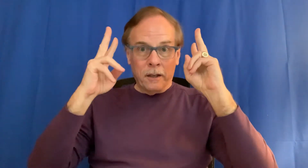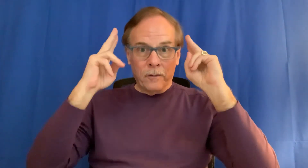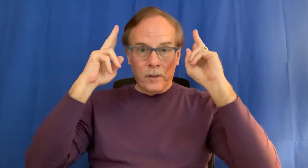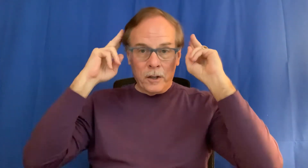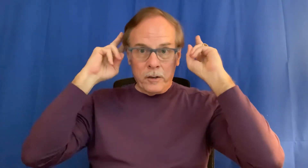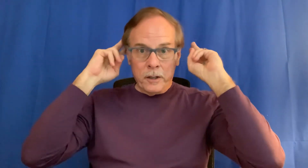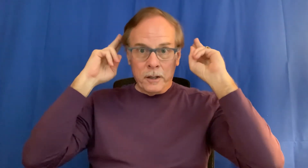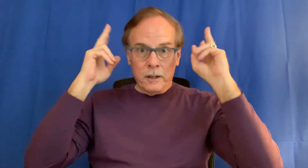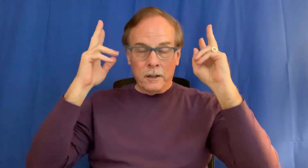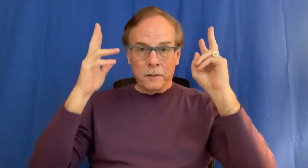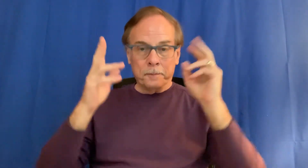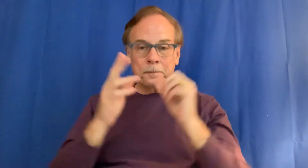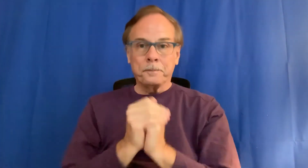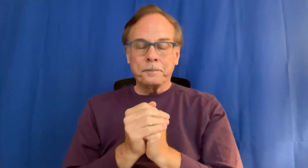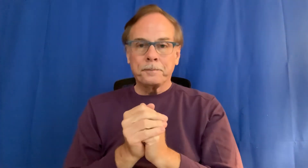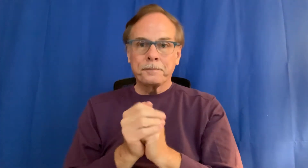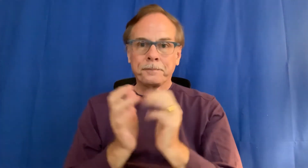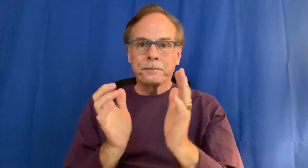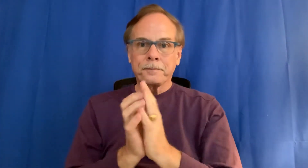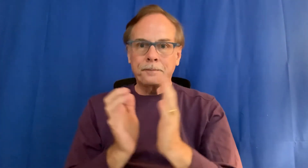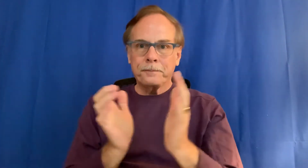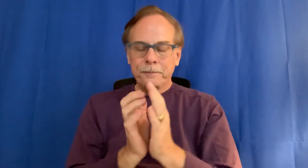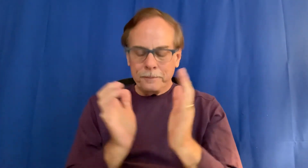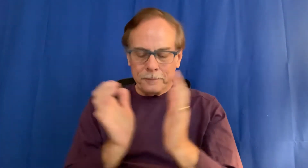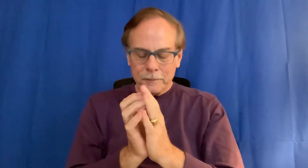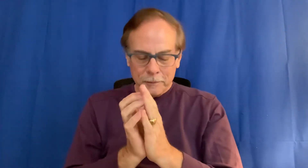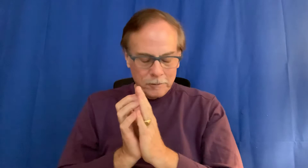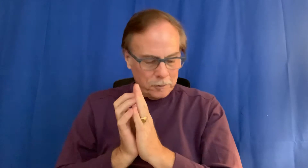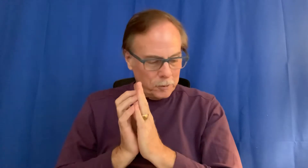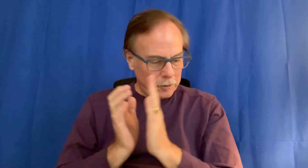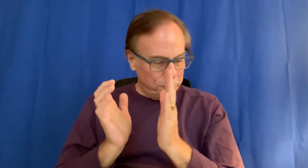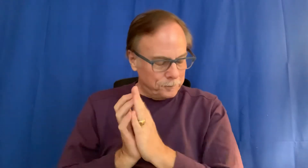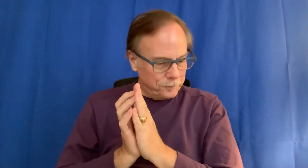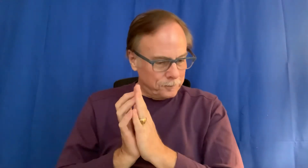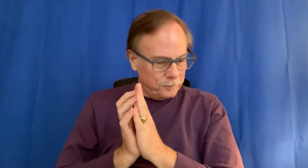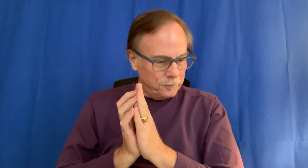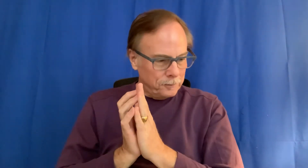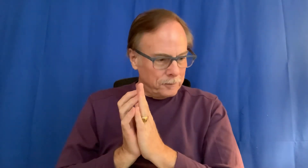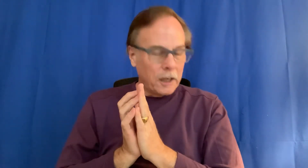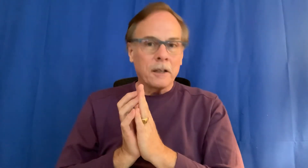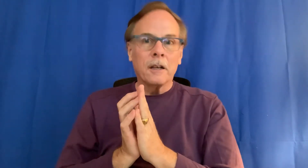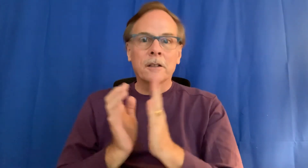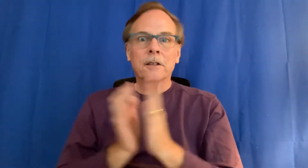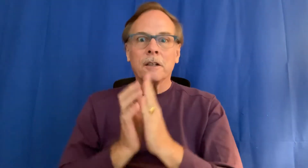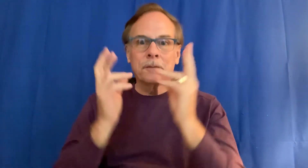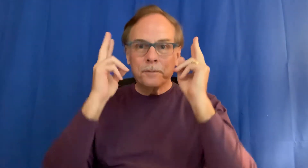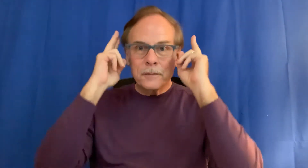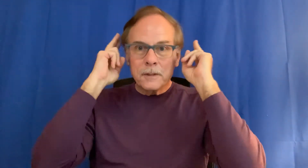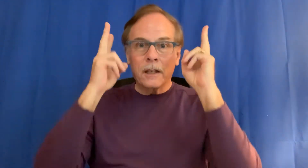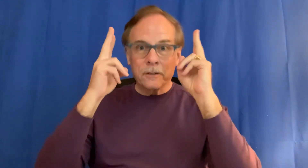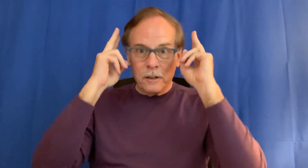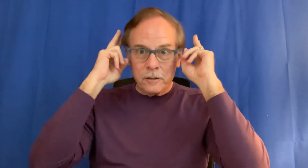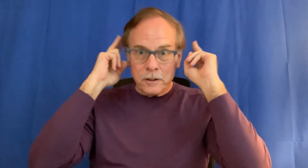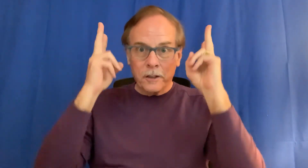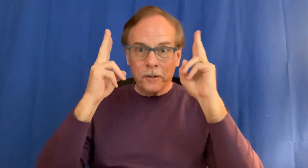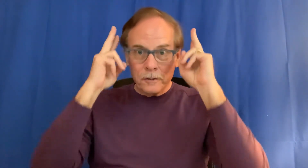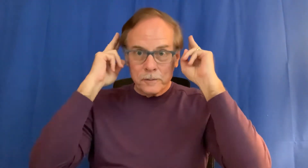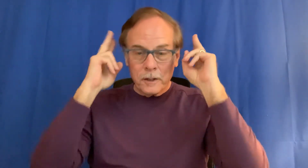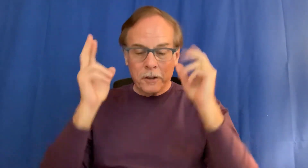a very, what's the word? iconic sign. It actually looks like you're cutting your